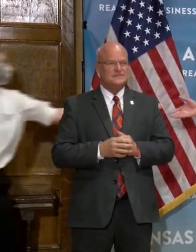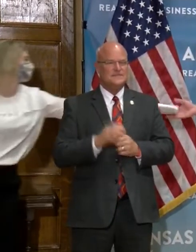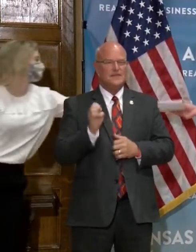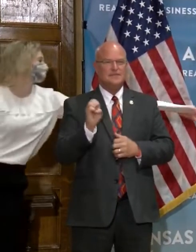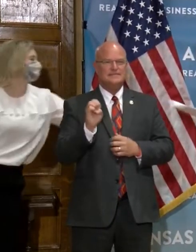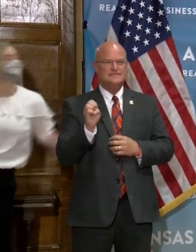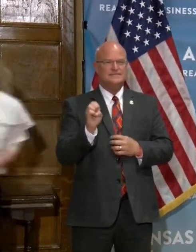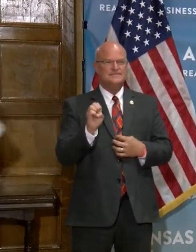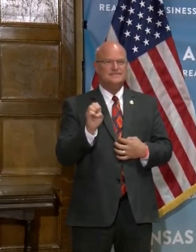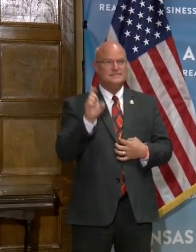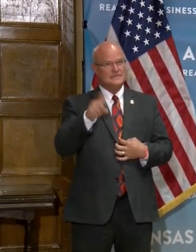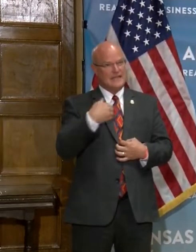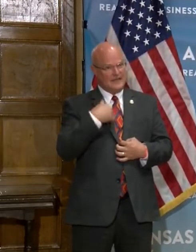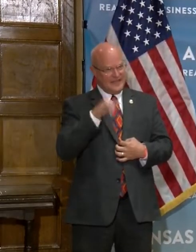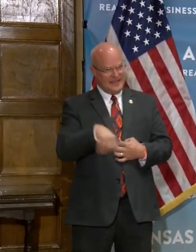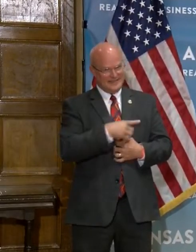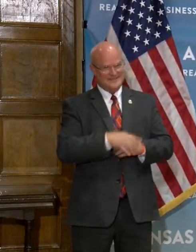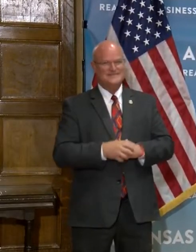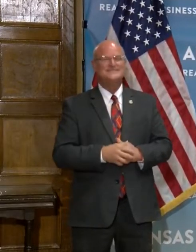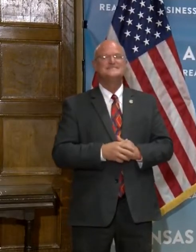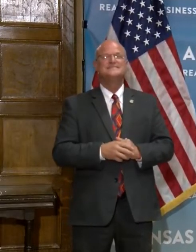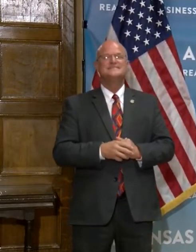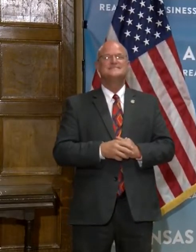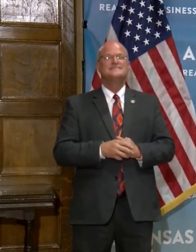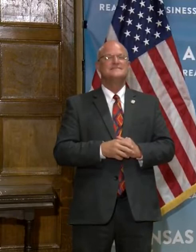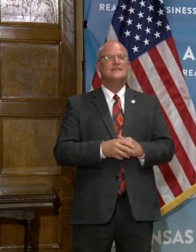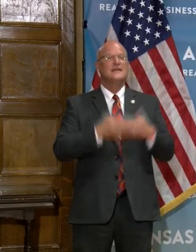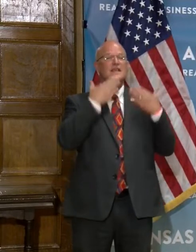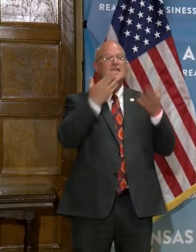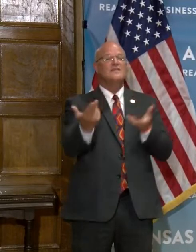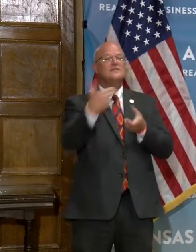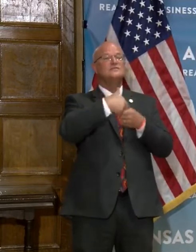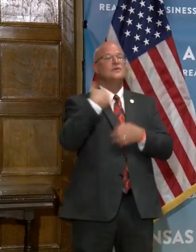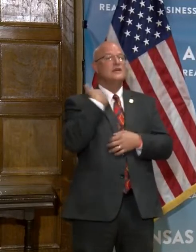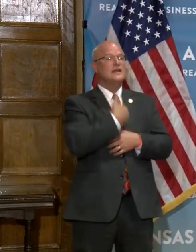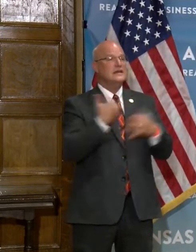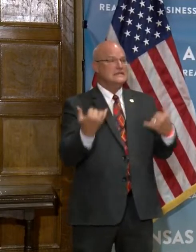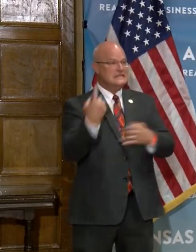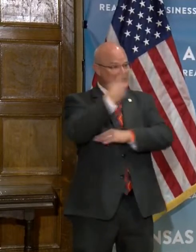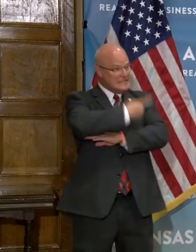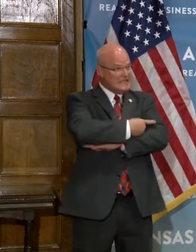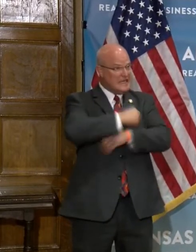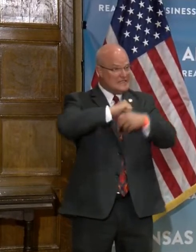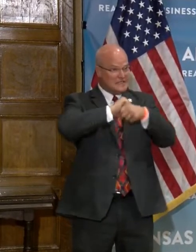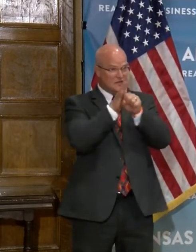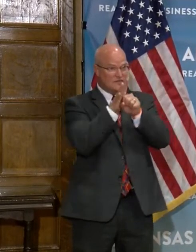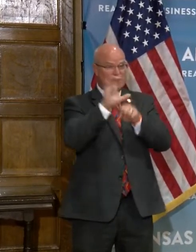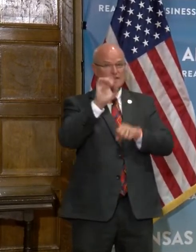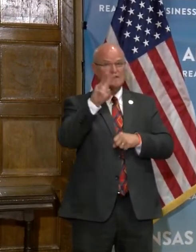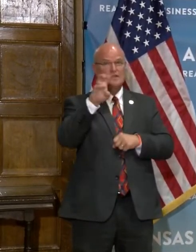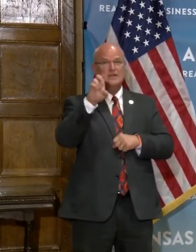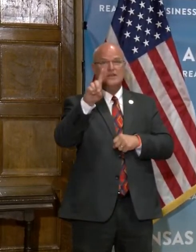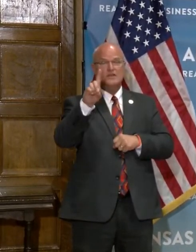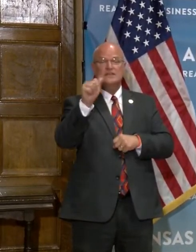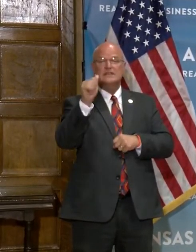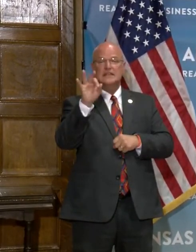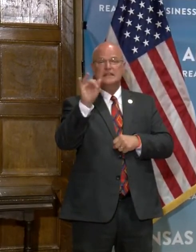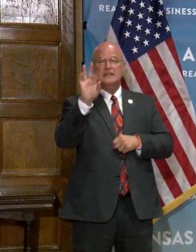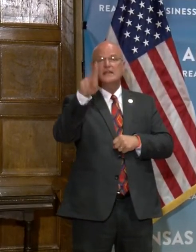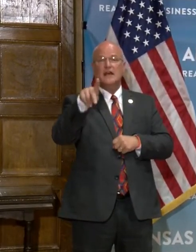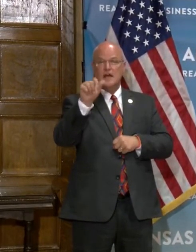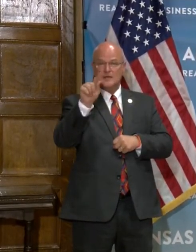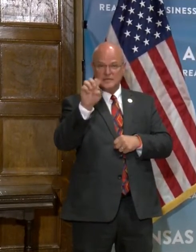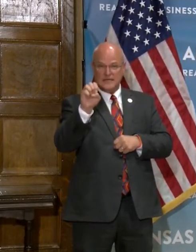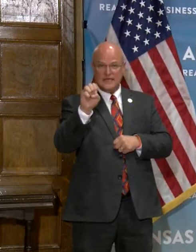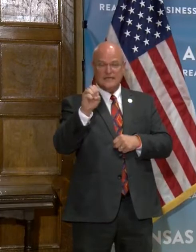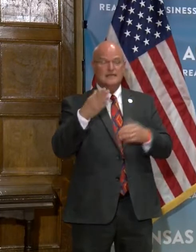excuse me, had to have this. Thank you for joining me for today's COVID-19 daily update. I'm pleased